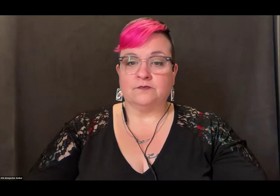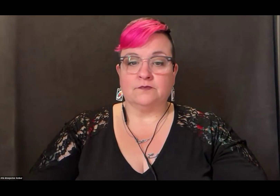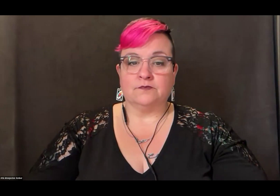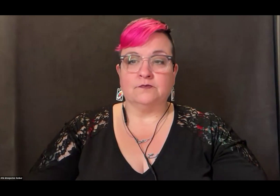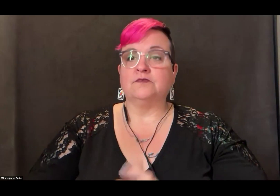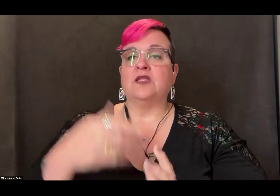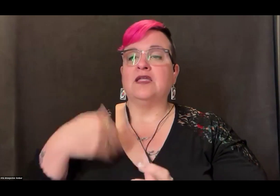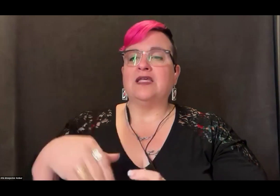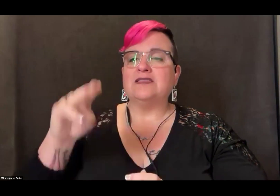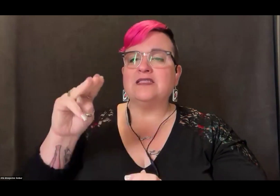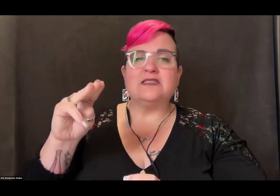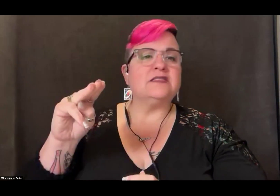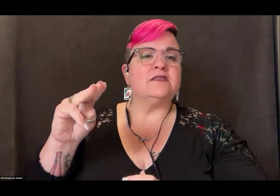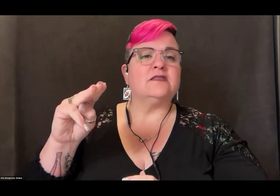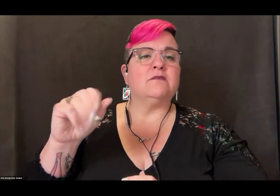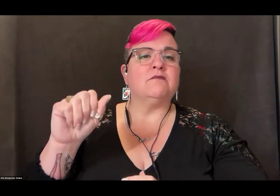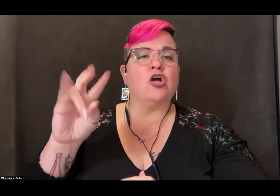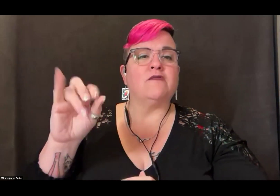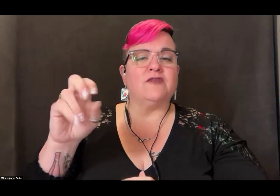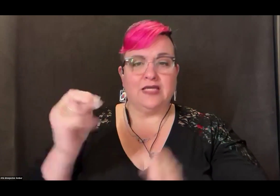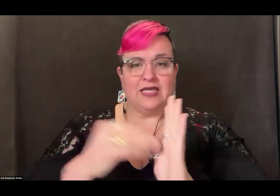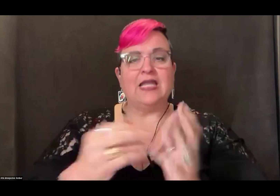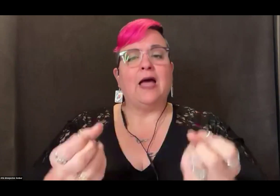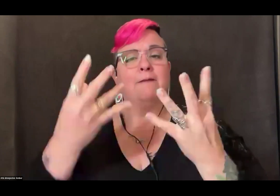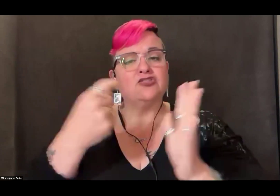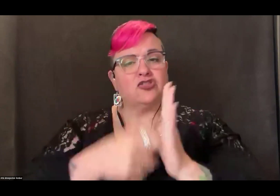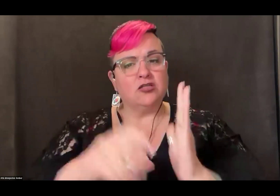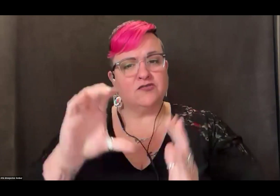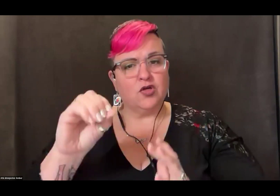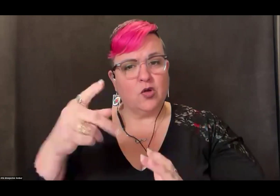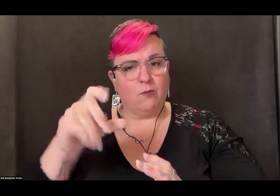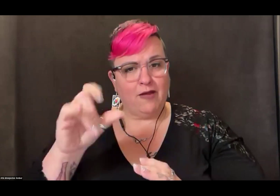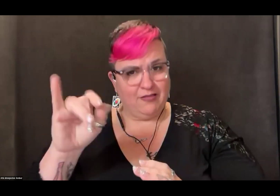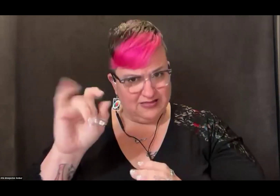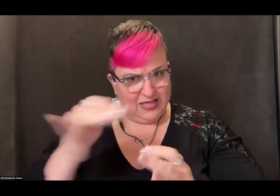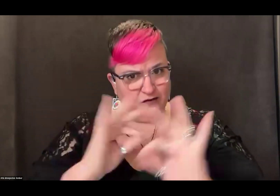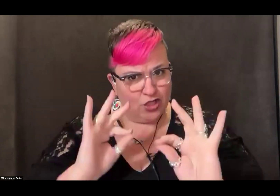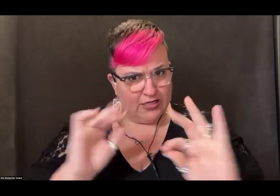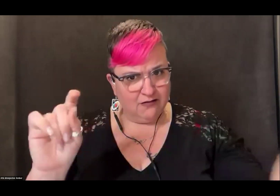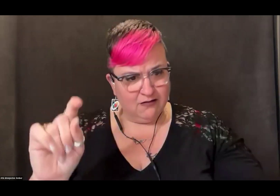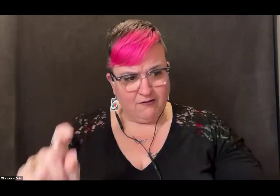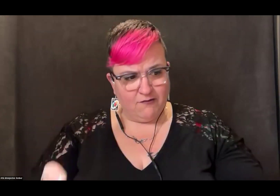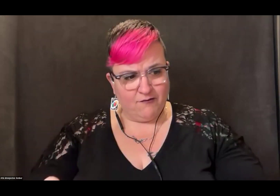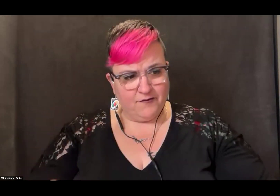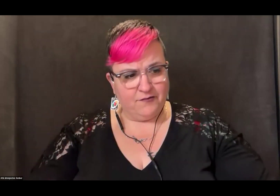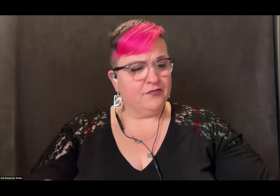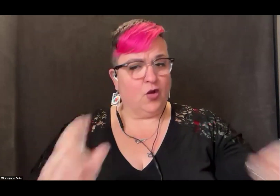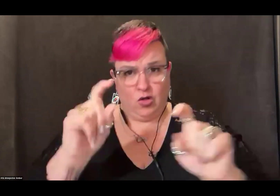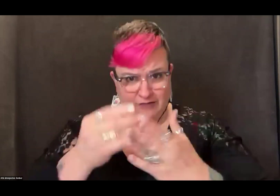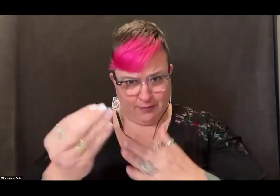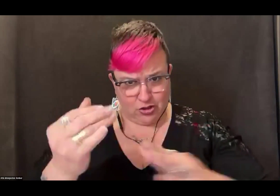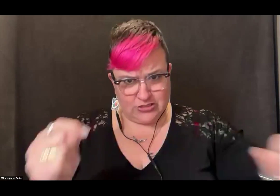Yeah, this is Marlon again. How much is the Copilot? Is it free or does it have to be